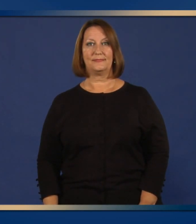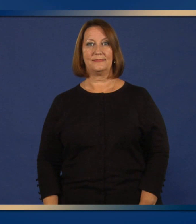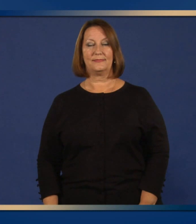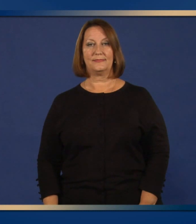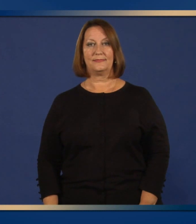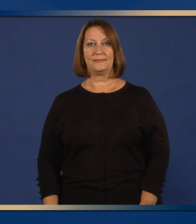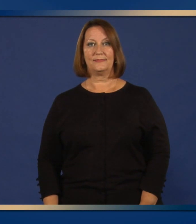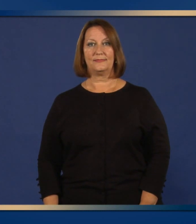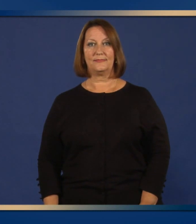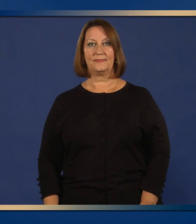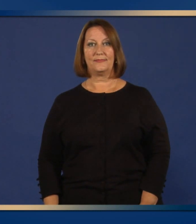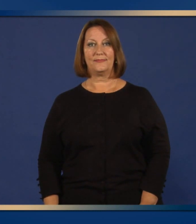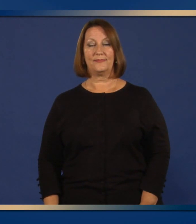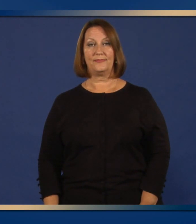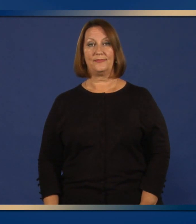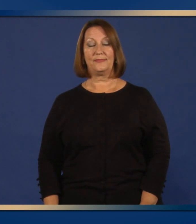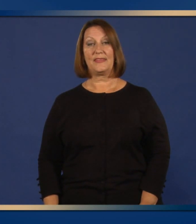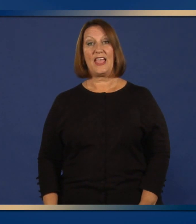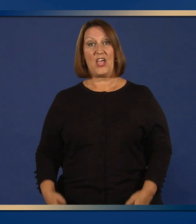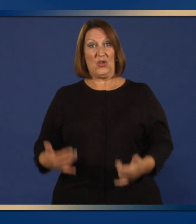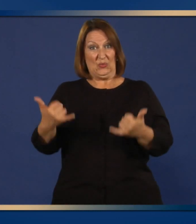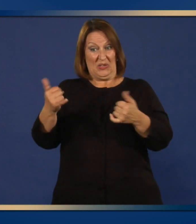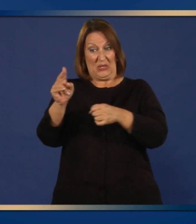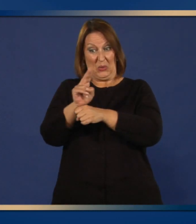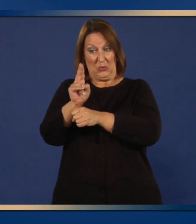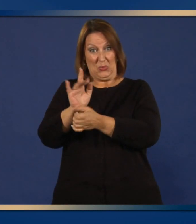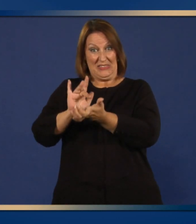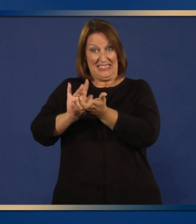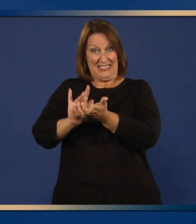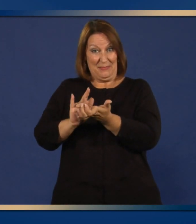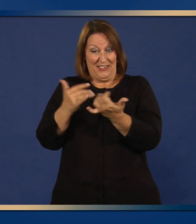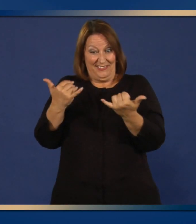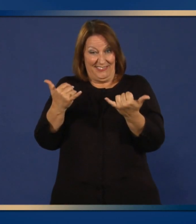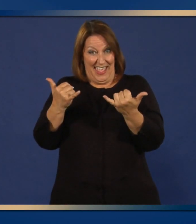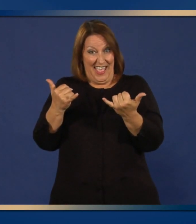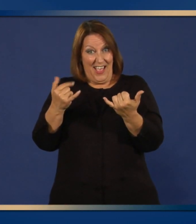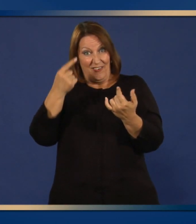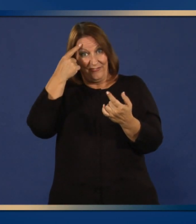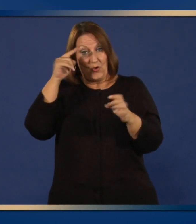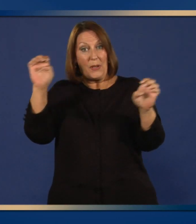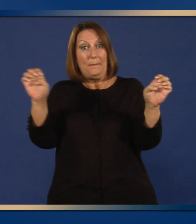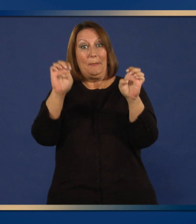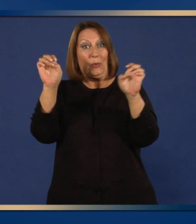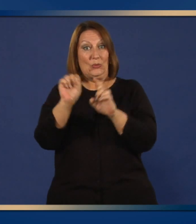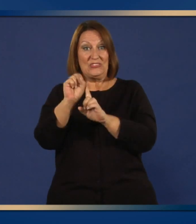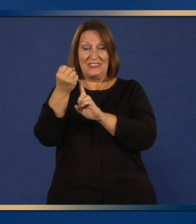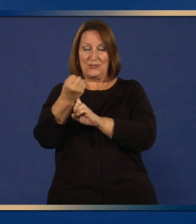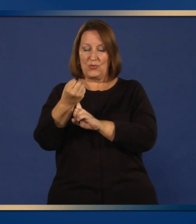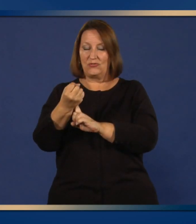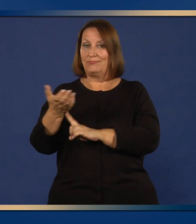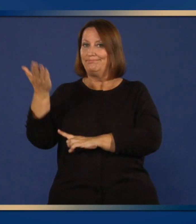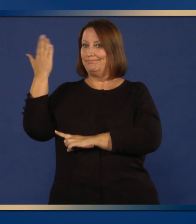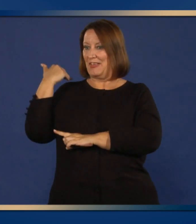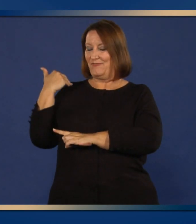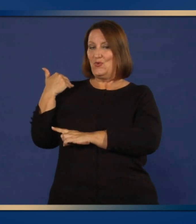Certain aspects of this emergency use are not part of the approved drug applications.